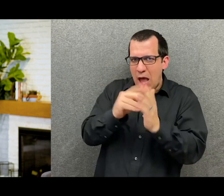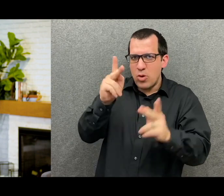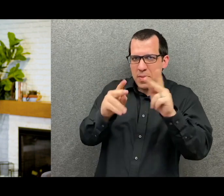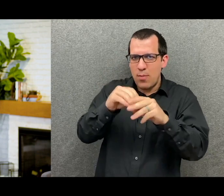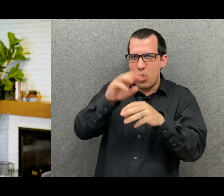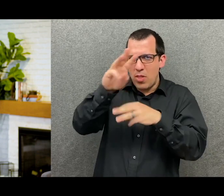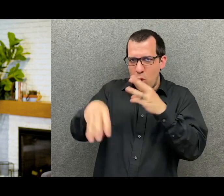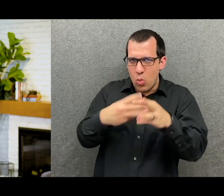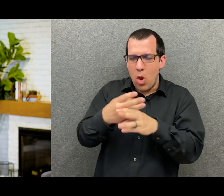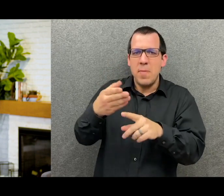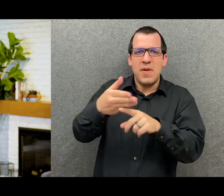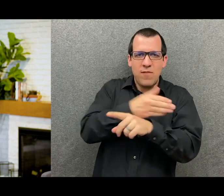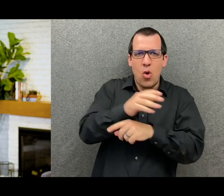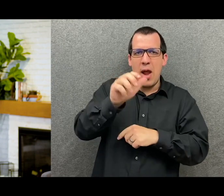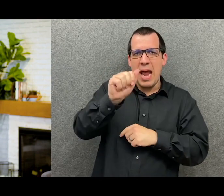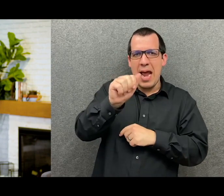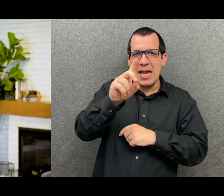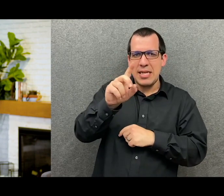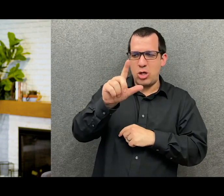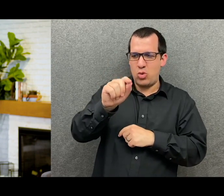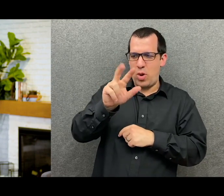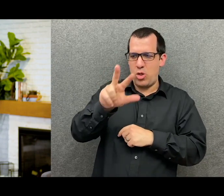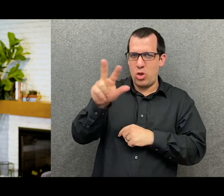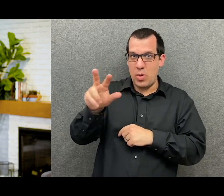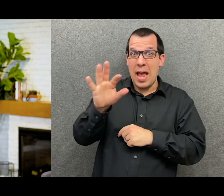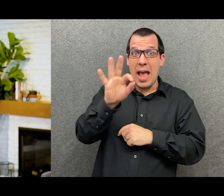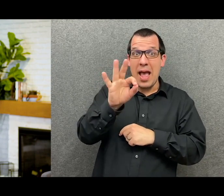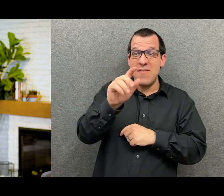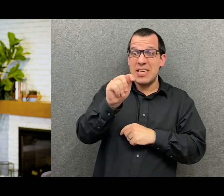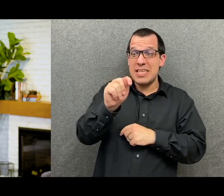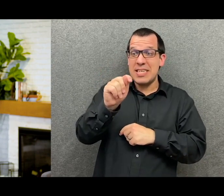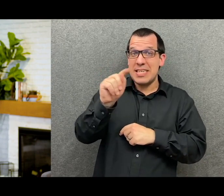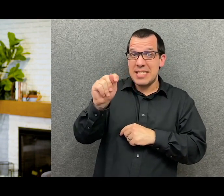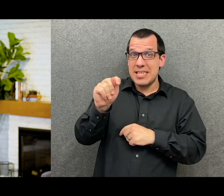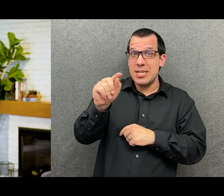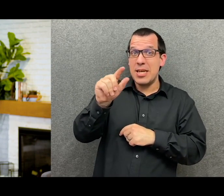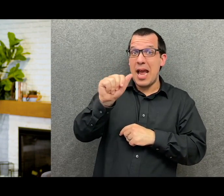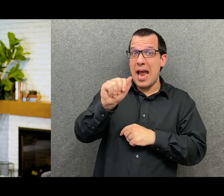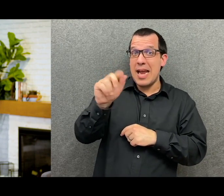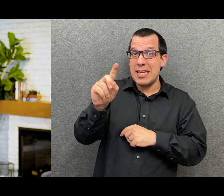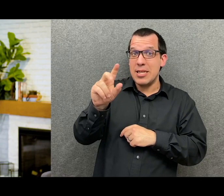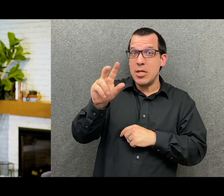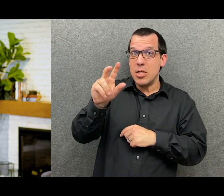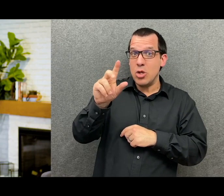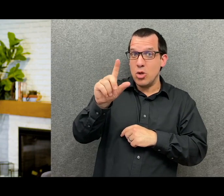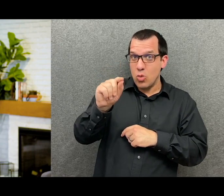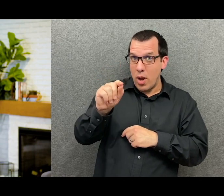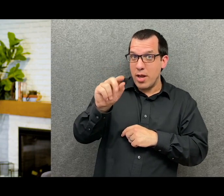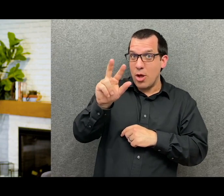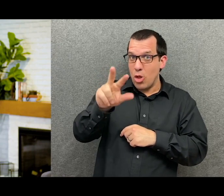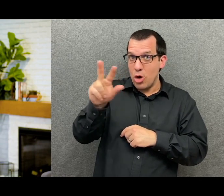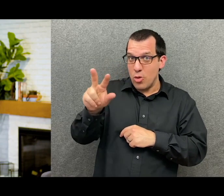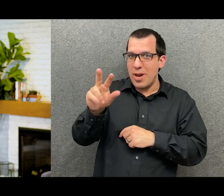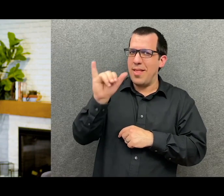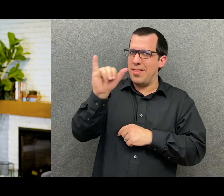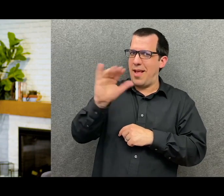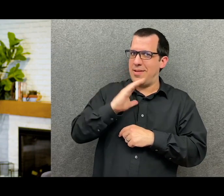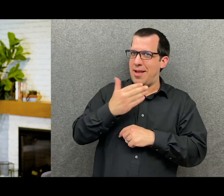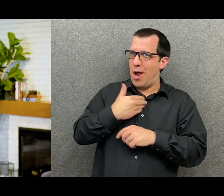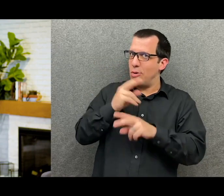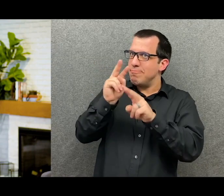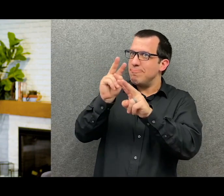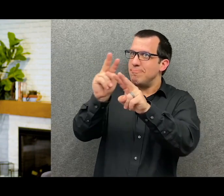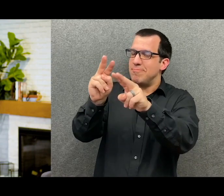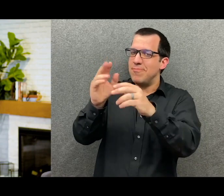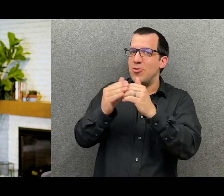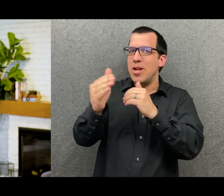for every 1,000 people in the world by AD 2033. FTT AD 2033. That's